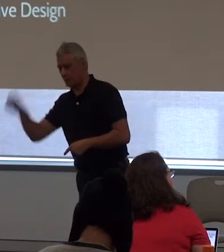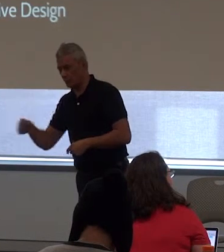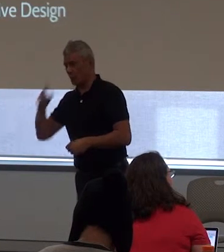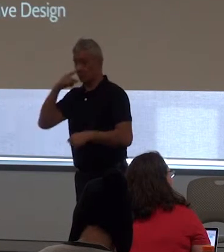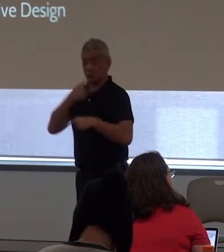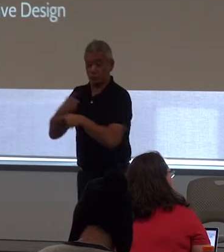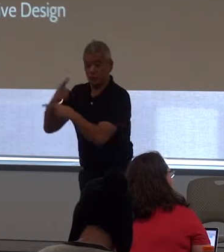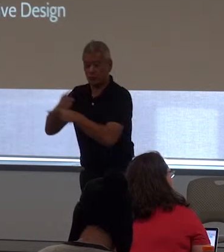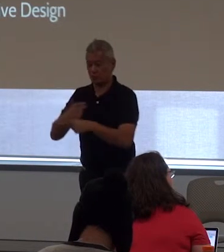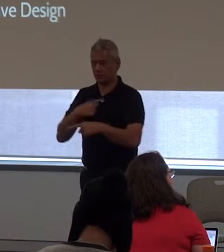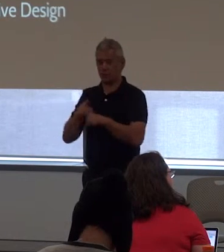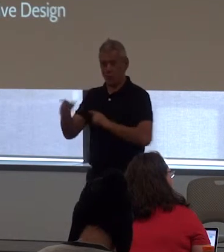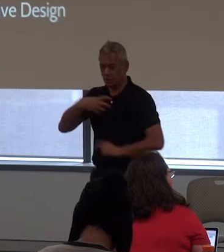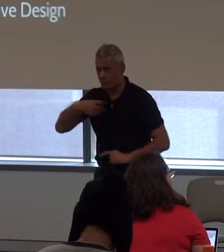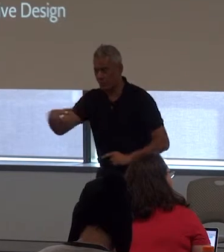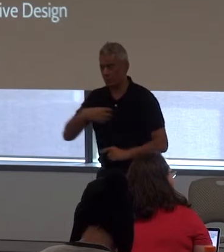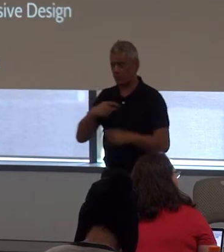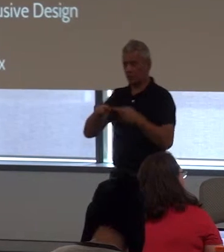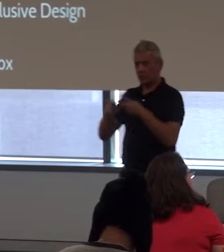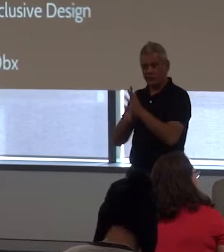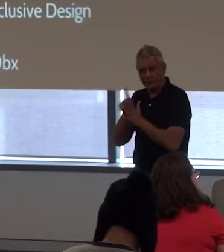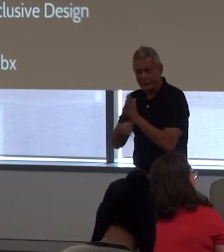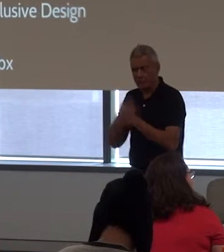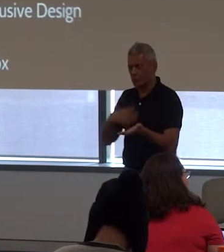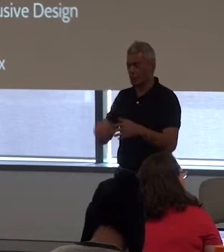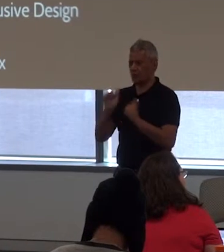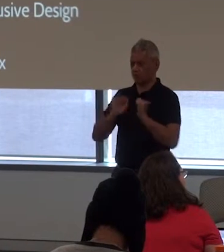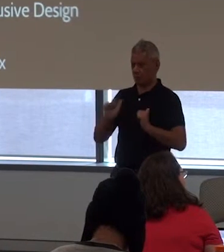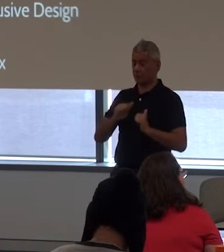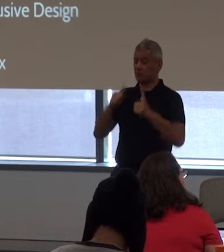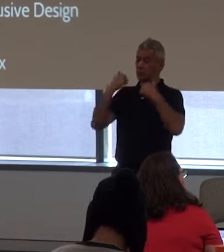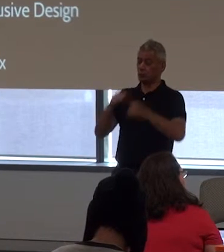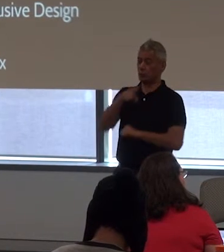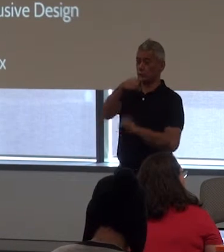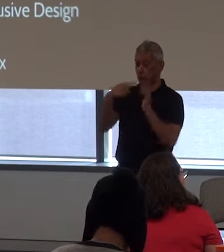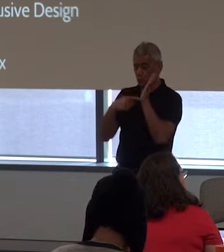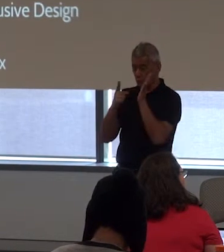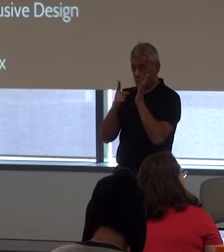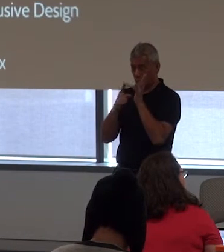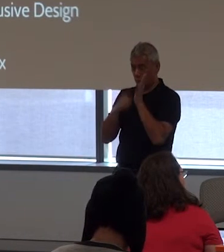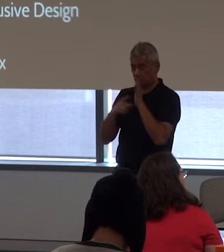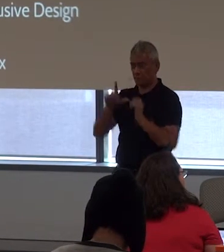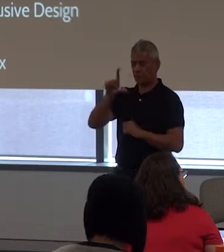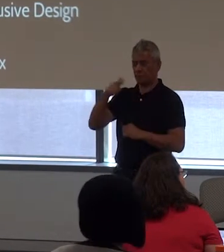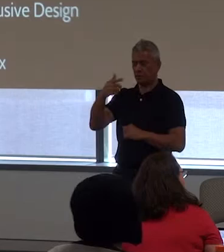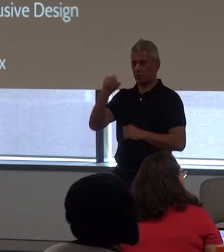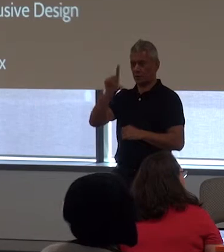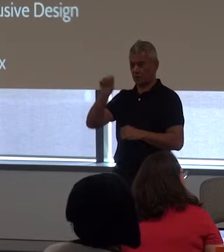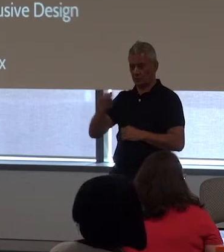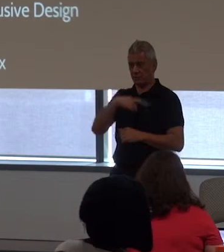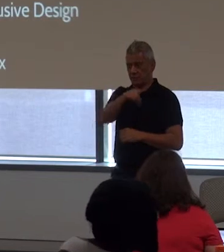videos out there. Use some of the tools. Use a screen reader. It's very easy. You'll understand how your code works as